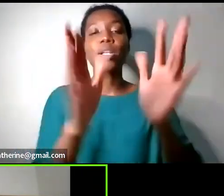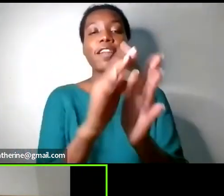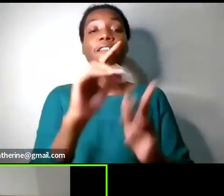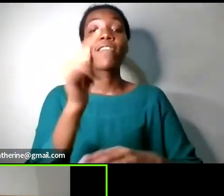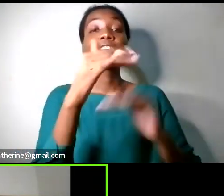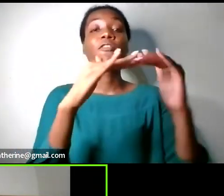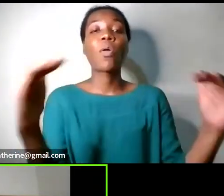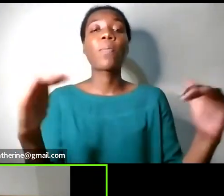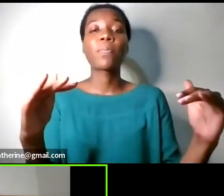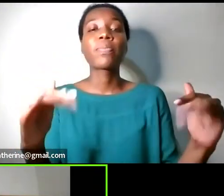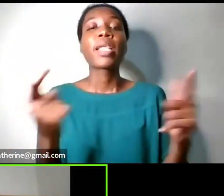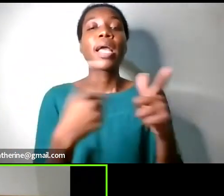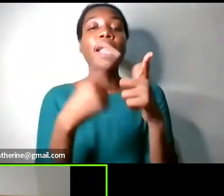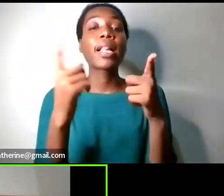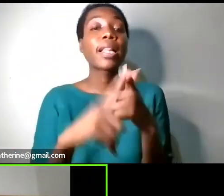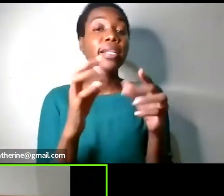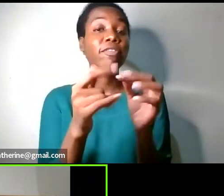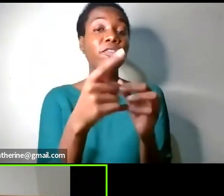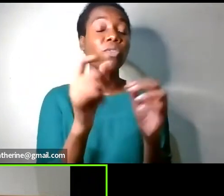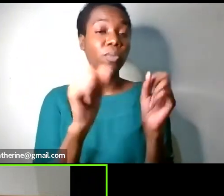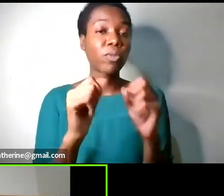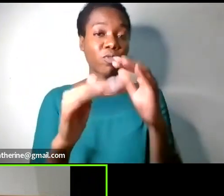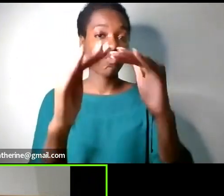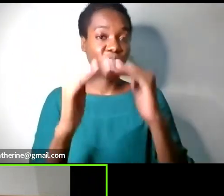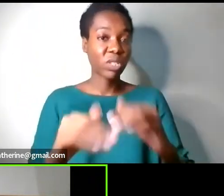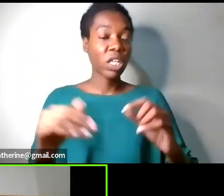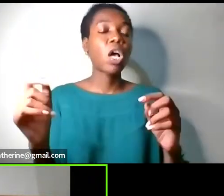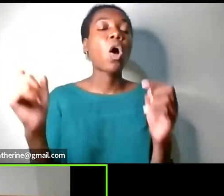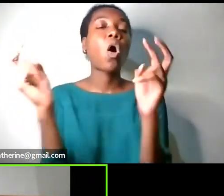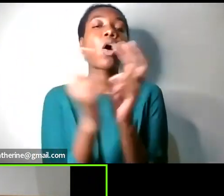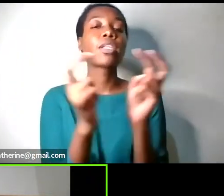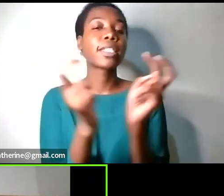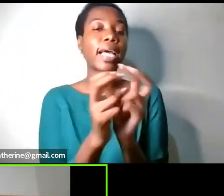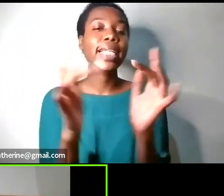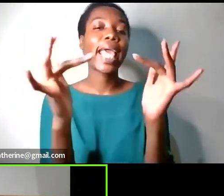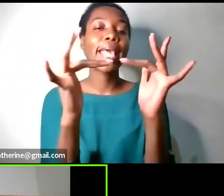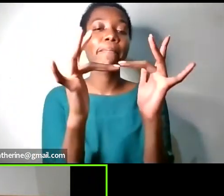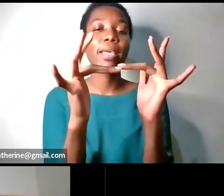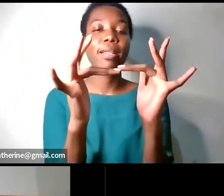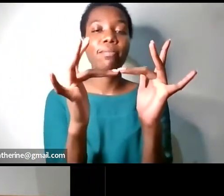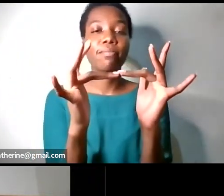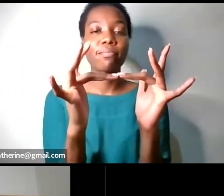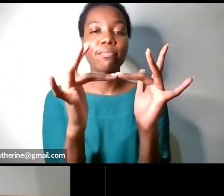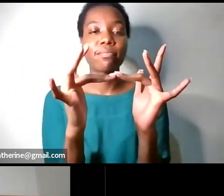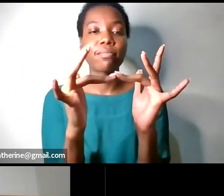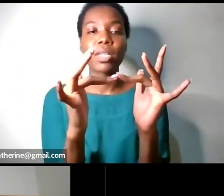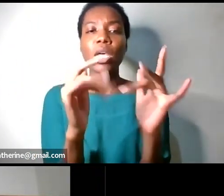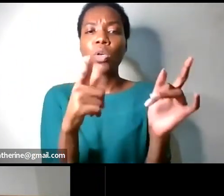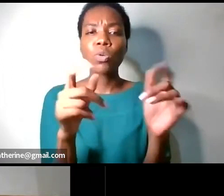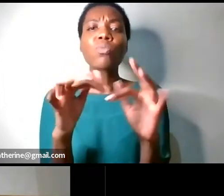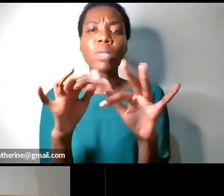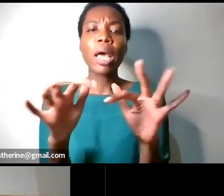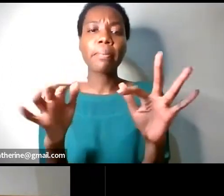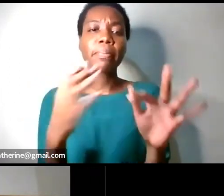But if you can take down my contact details, my email address is... You can type it on the chat. I can type